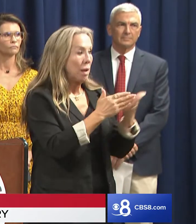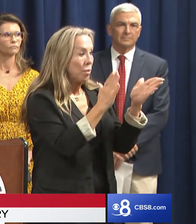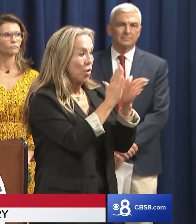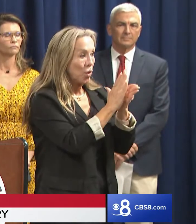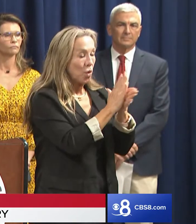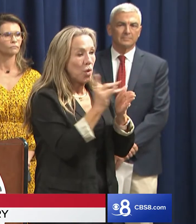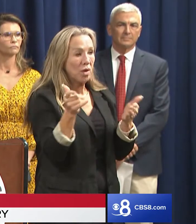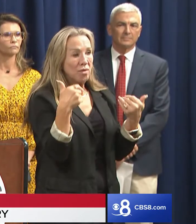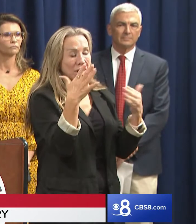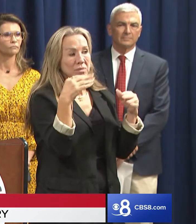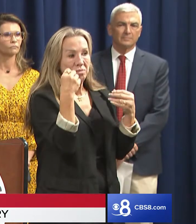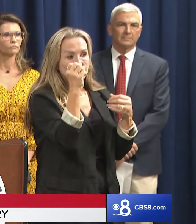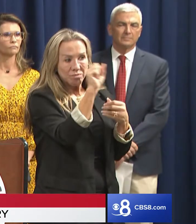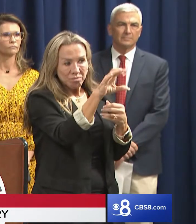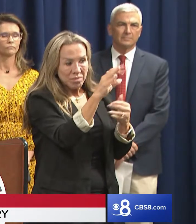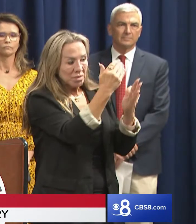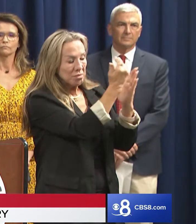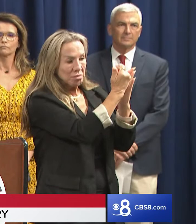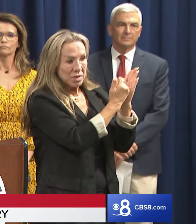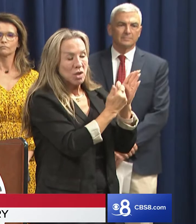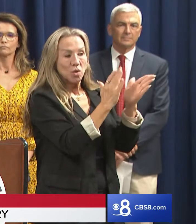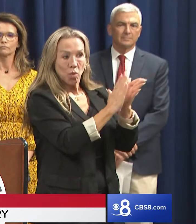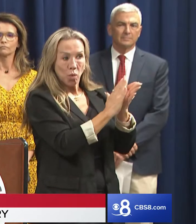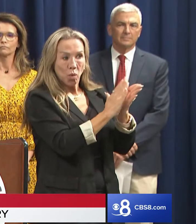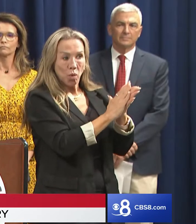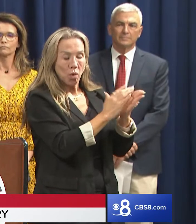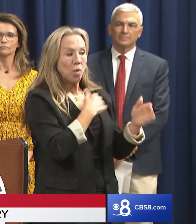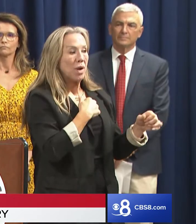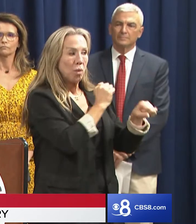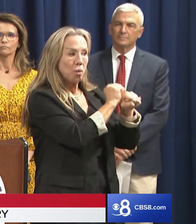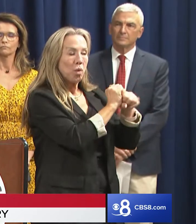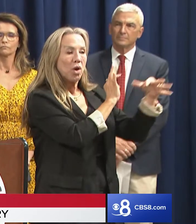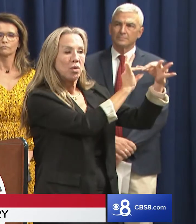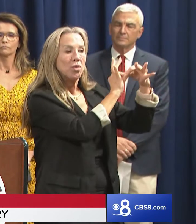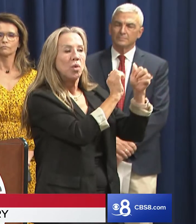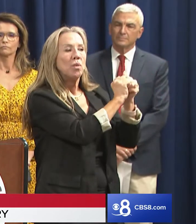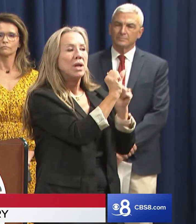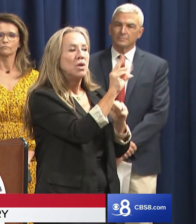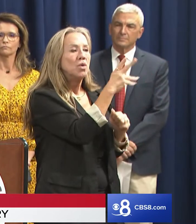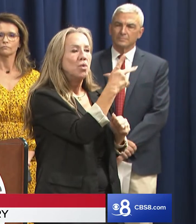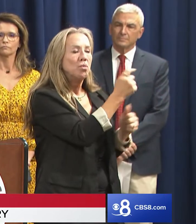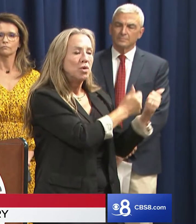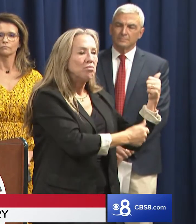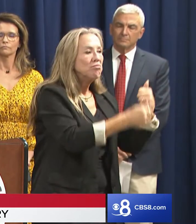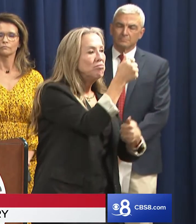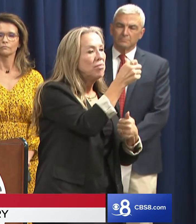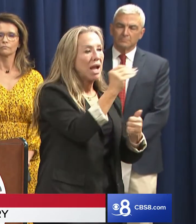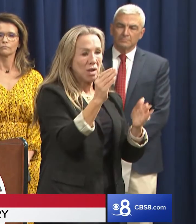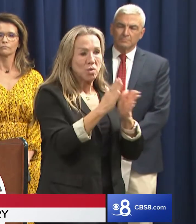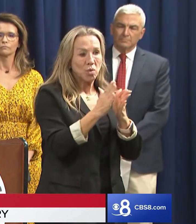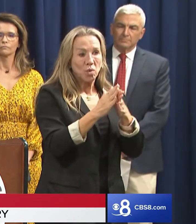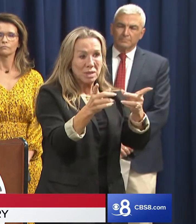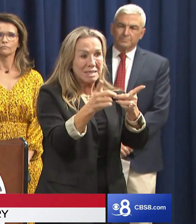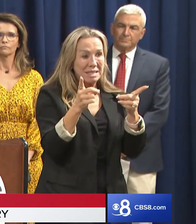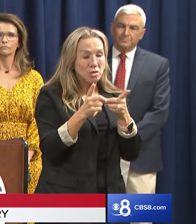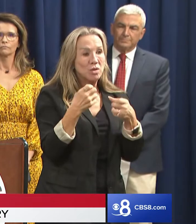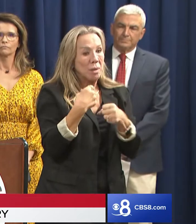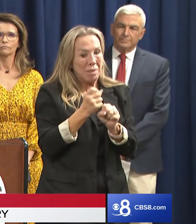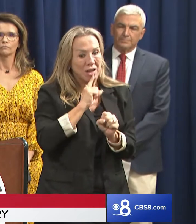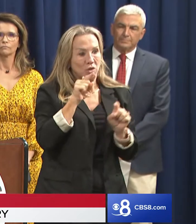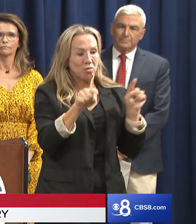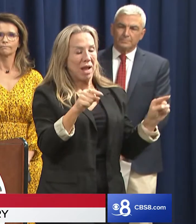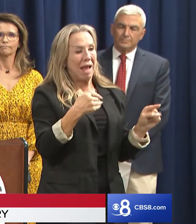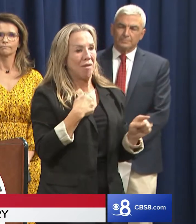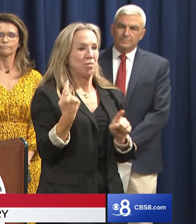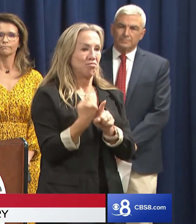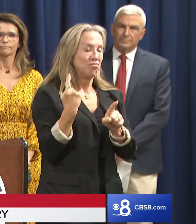folks are available. We have been working with local superintendents and school districts to ensure that they have all the most accurate